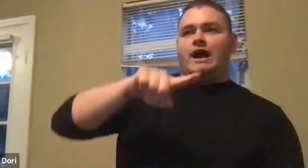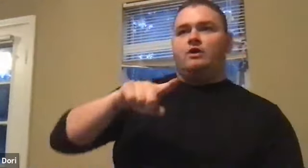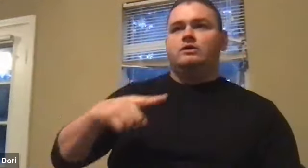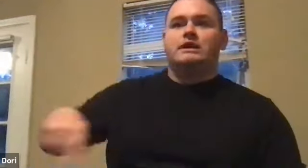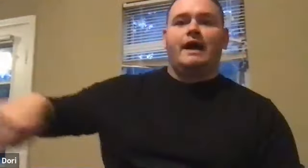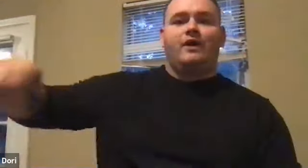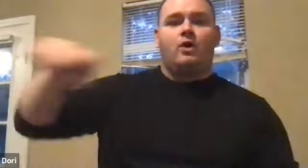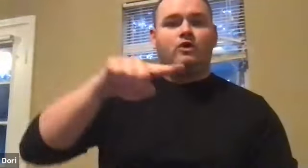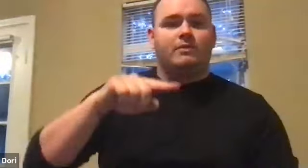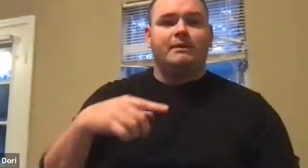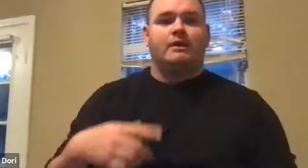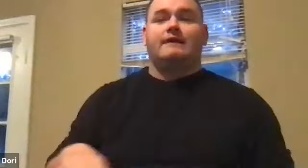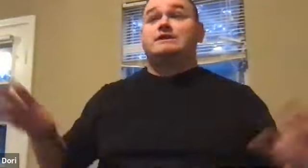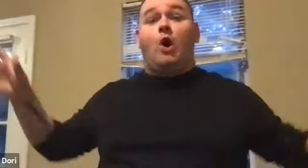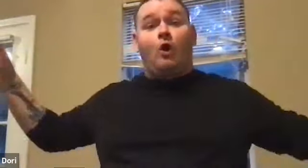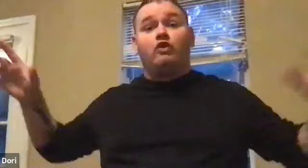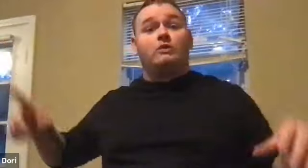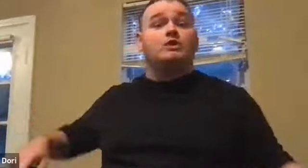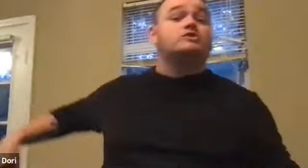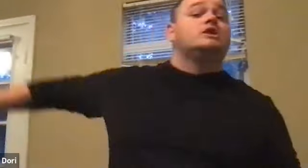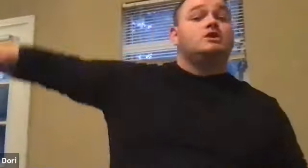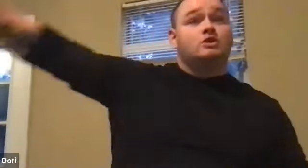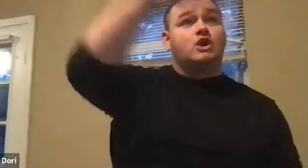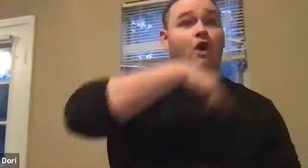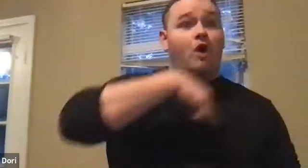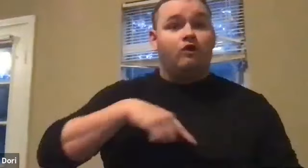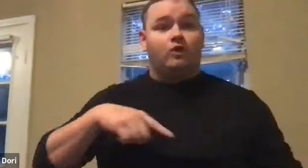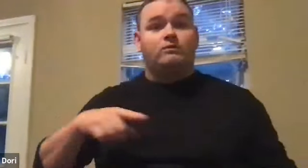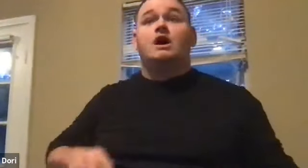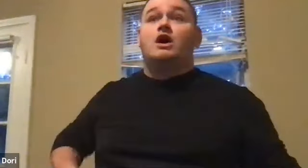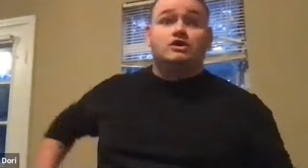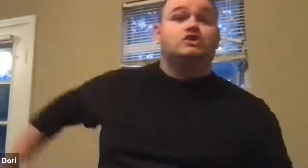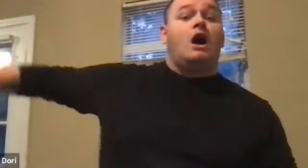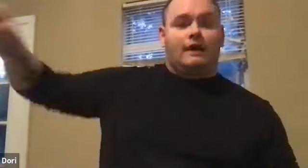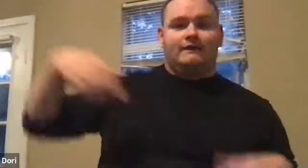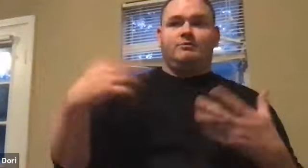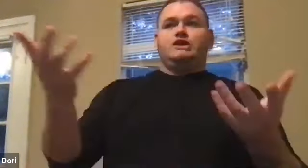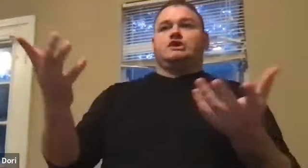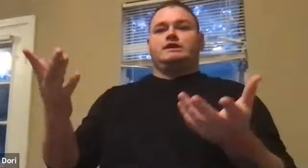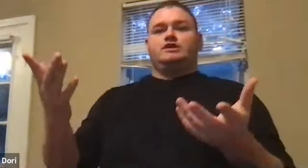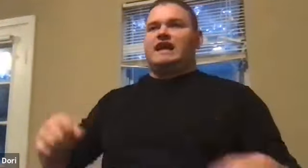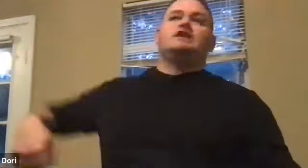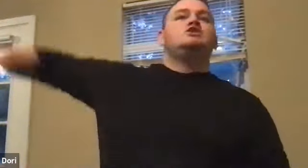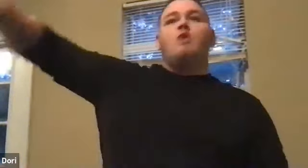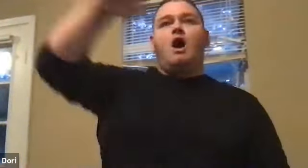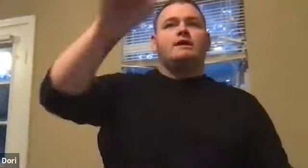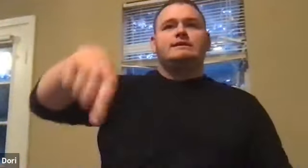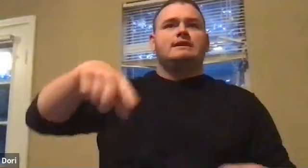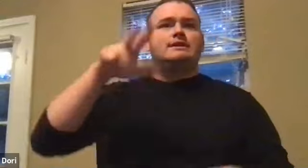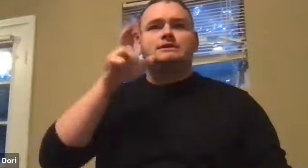around at the whole group of people. Like if it's a whole room, you'll show the whole room. Y'all, like if you're preaching and you're saying you all need to listen to the